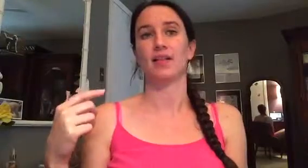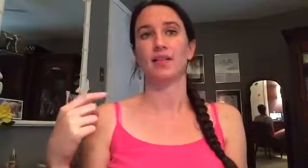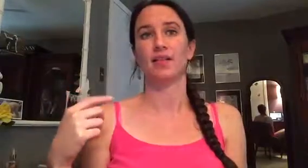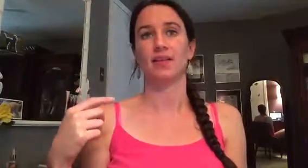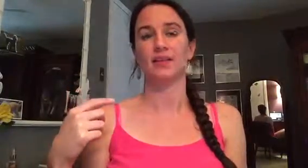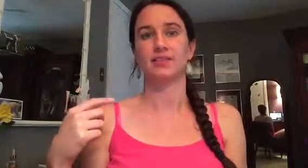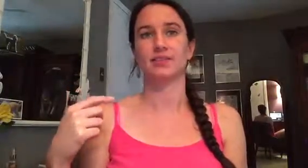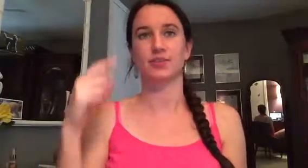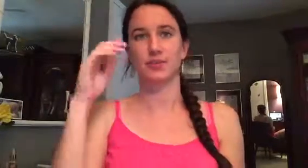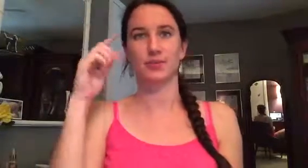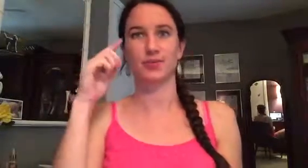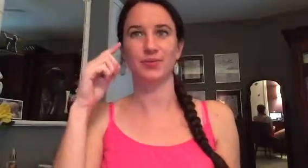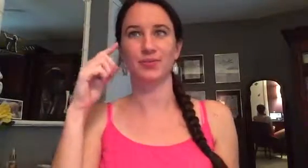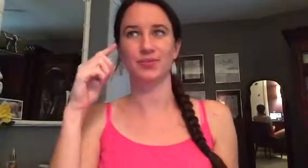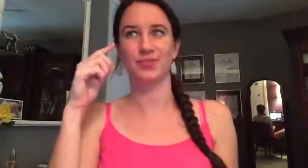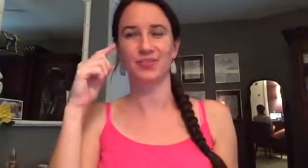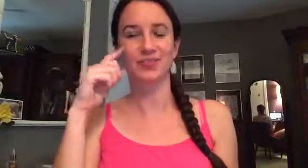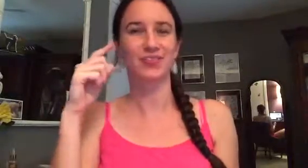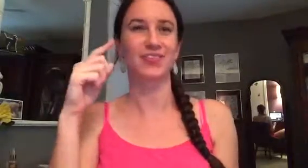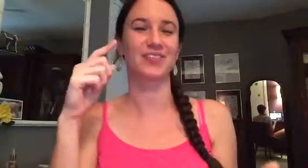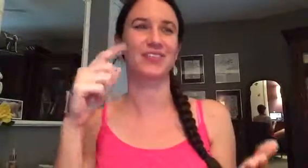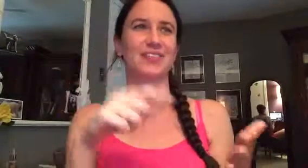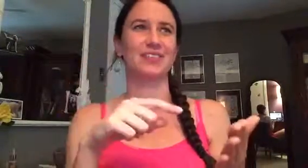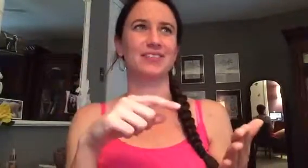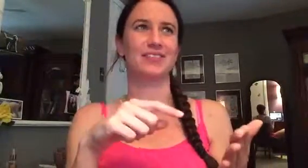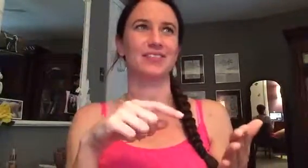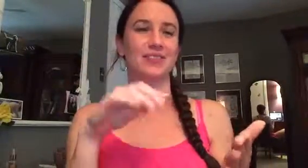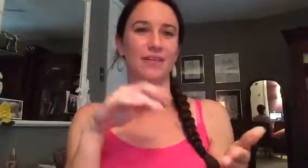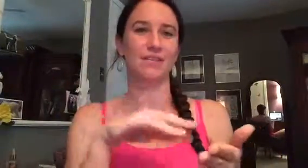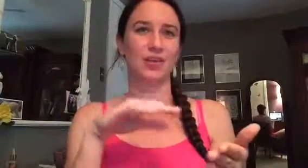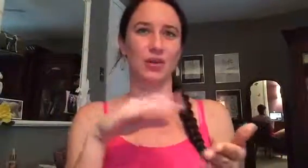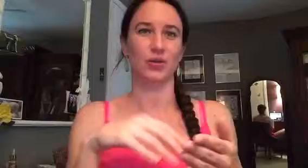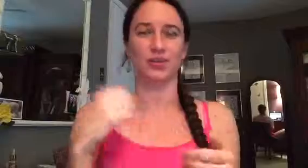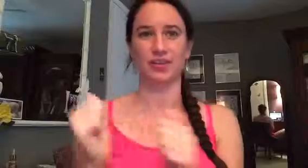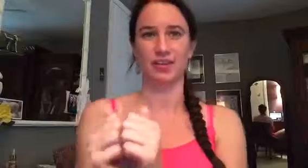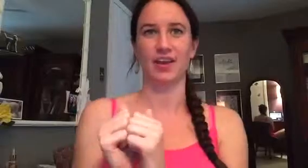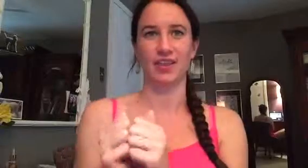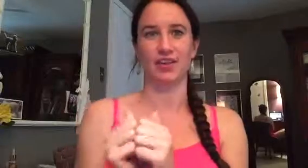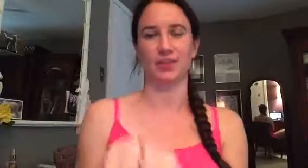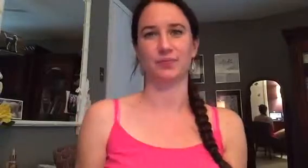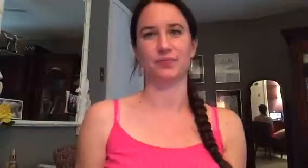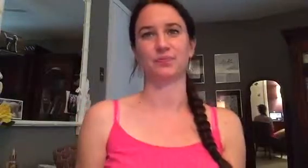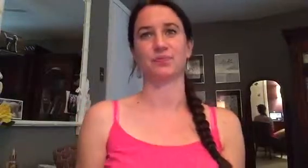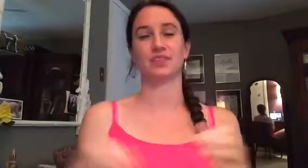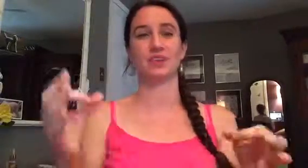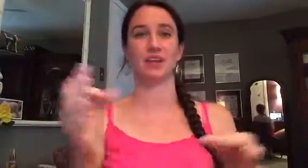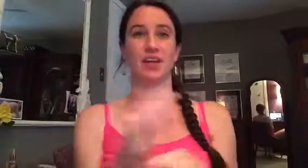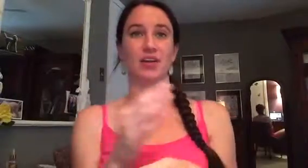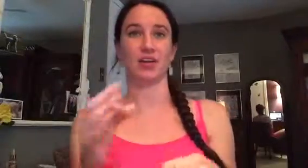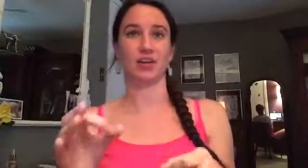To calculate the area of one side, we multiply